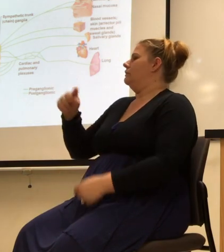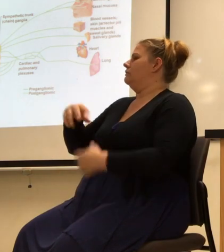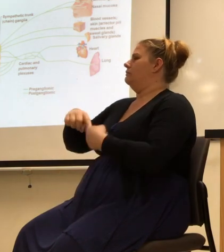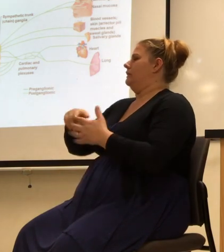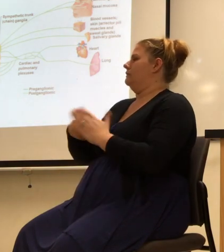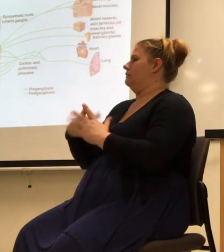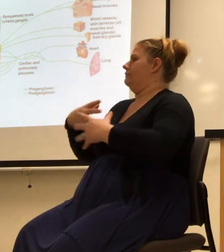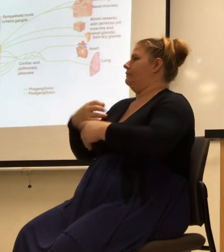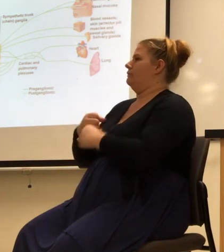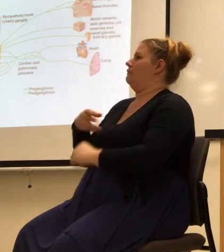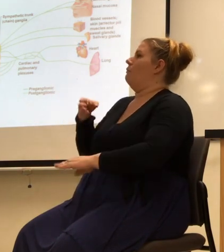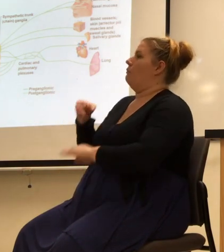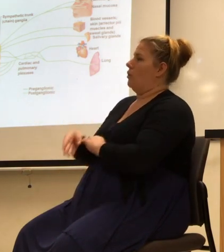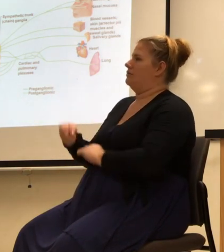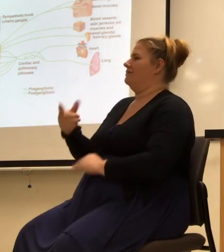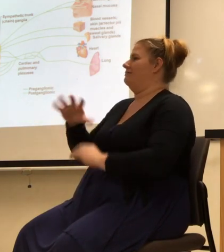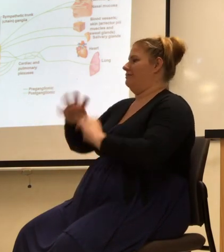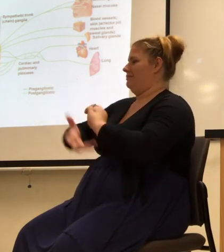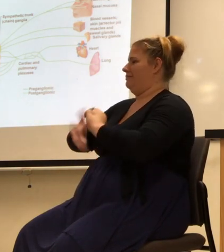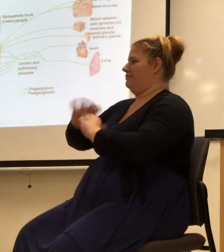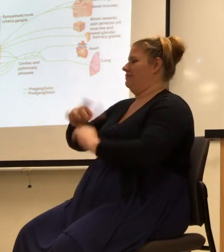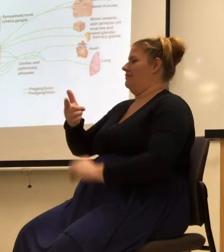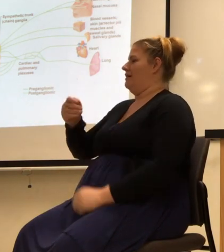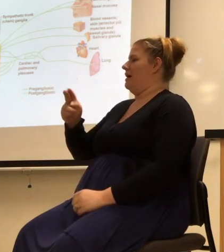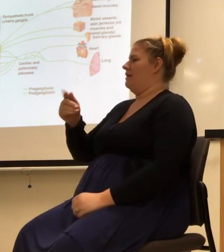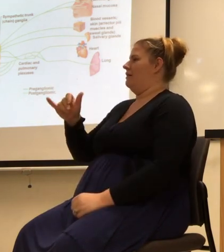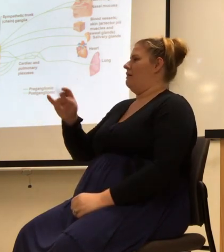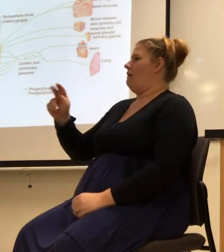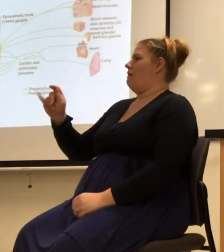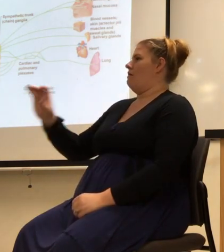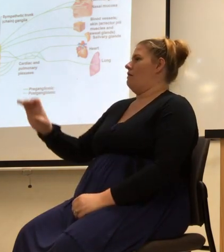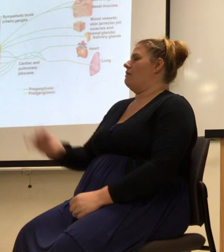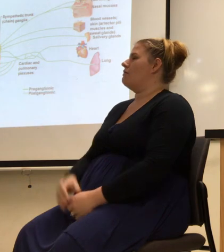goes to target.